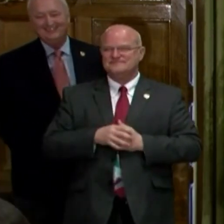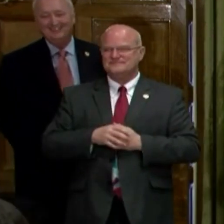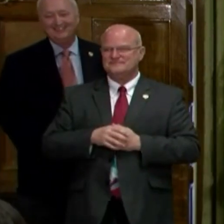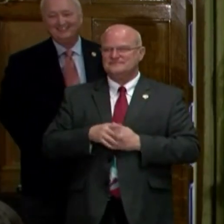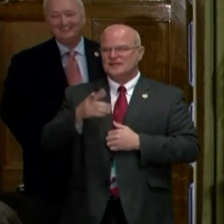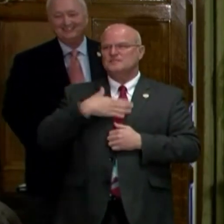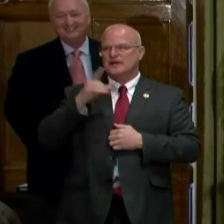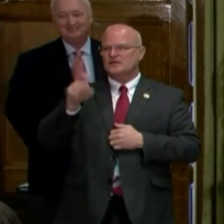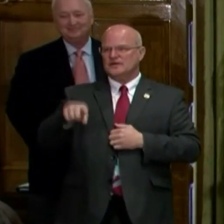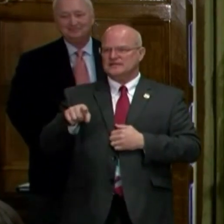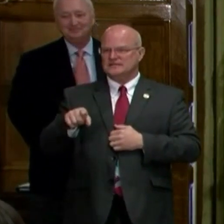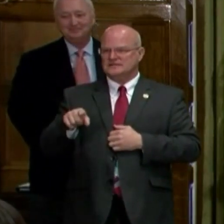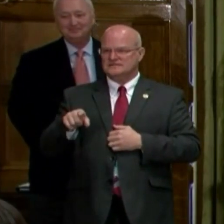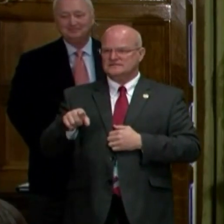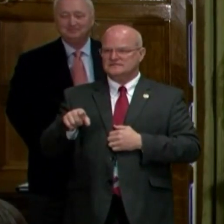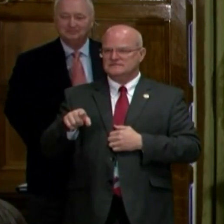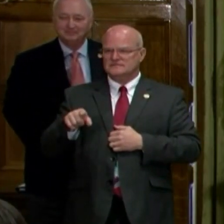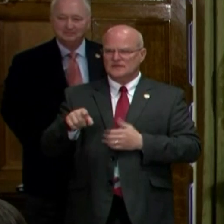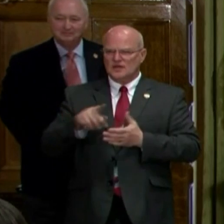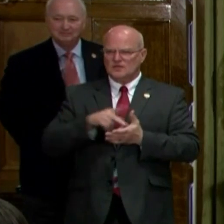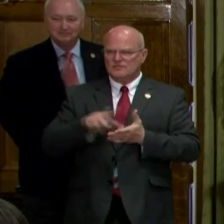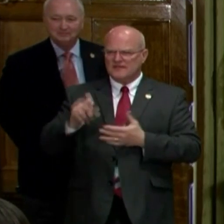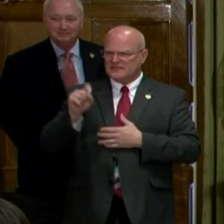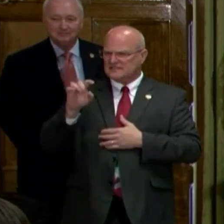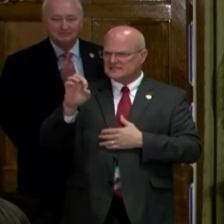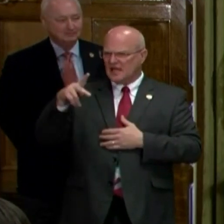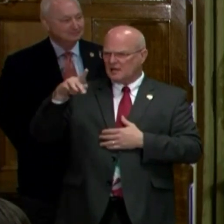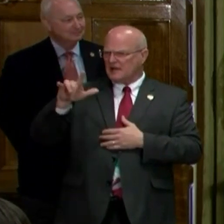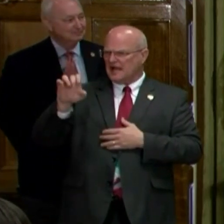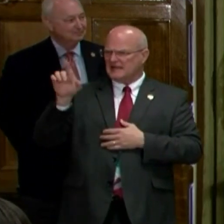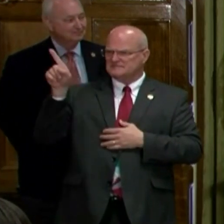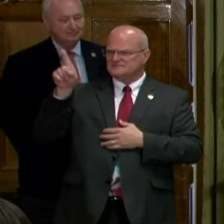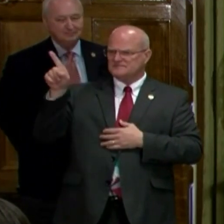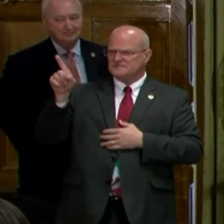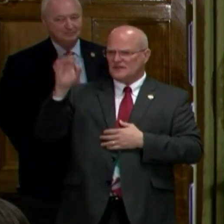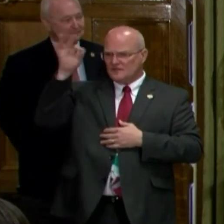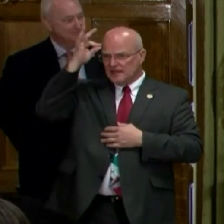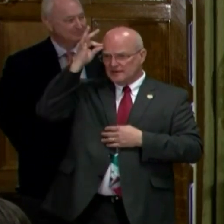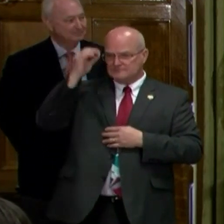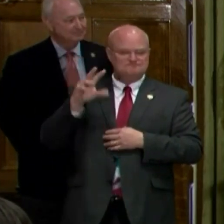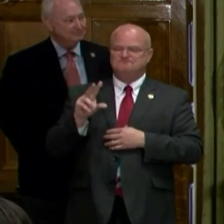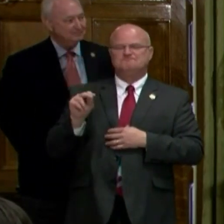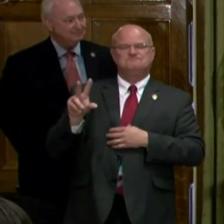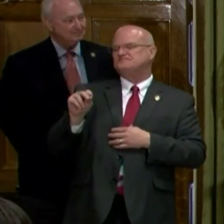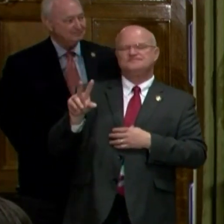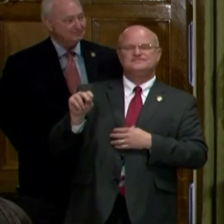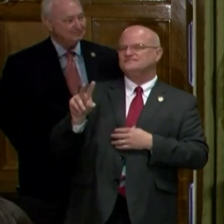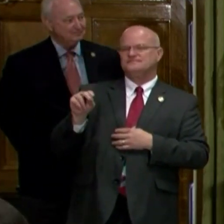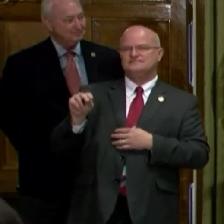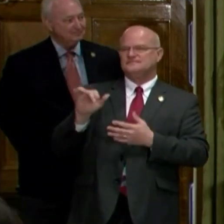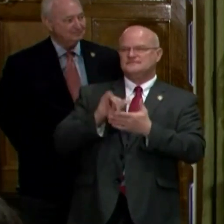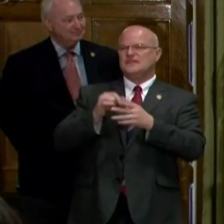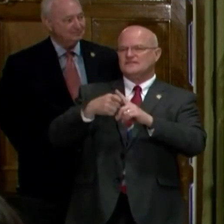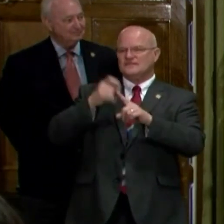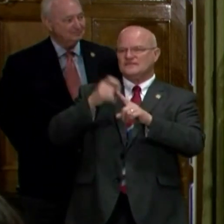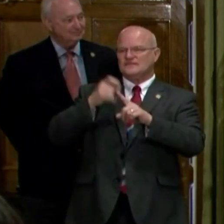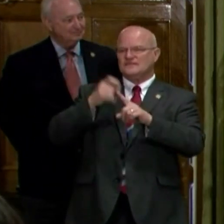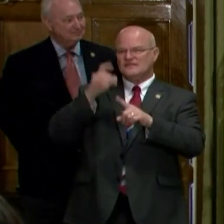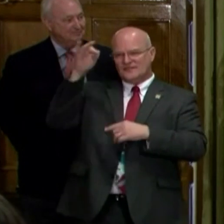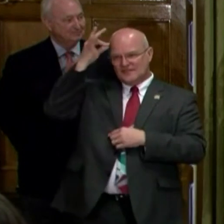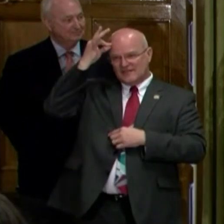That was my question. Do we have to pay for the stockpile equipment? No, that comes from the federal